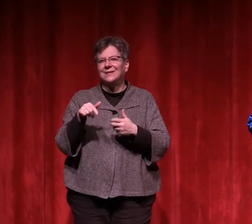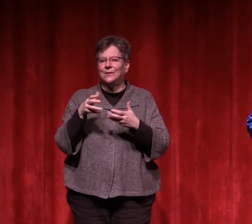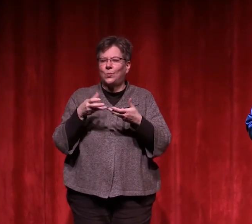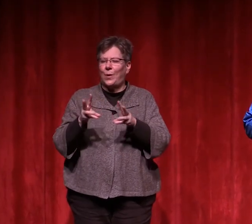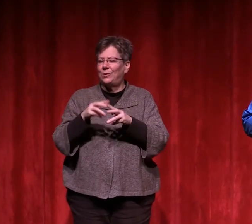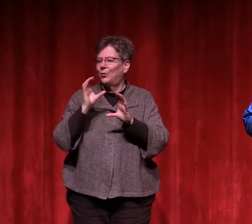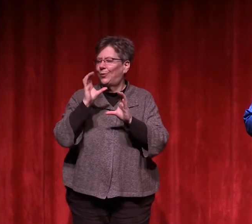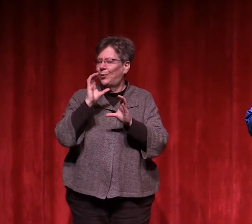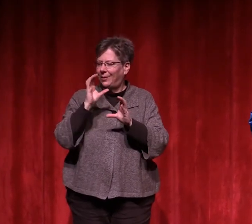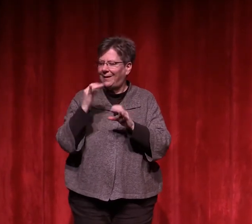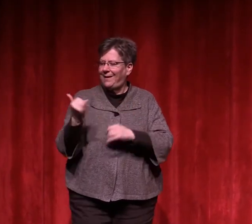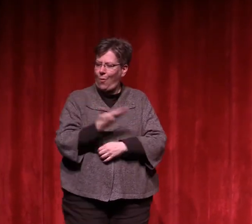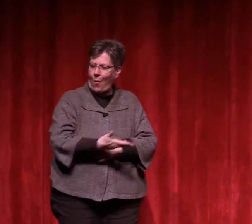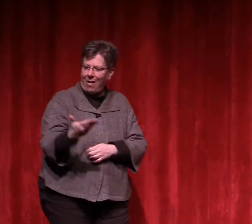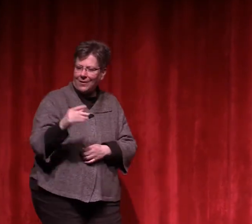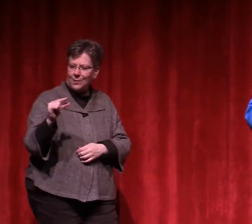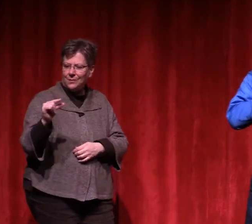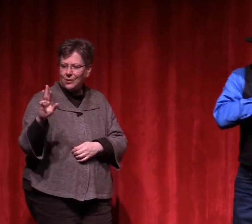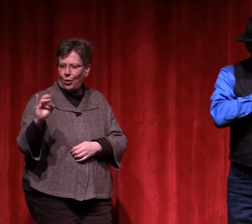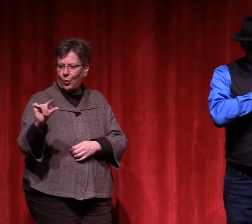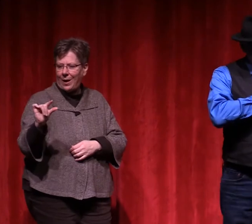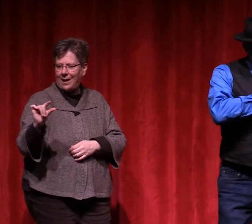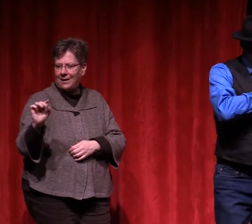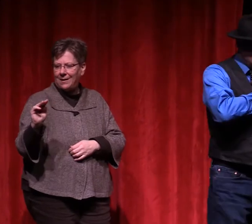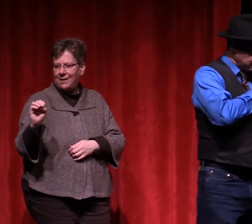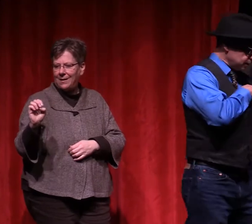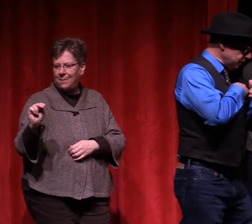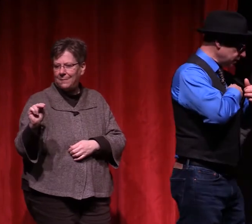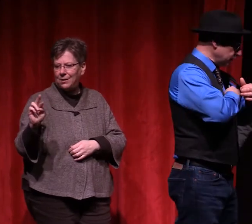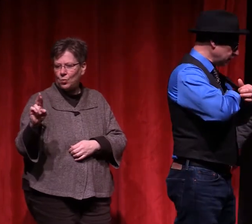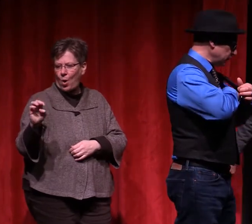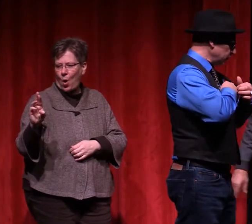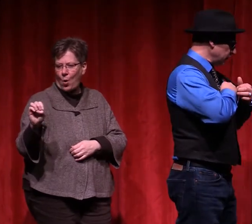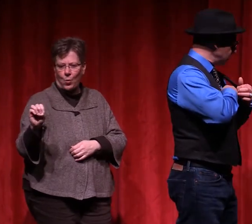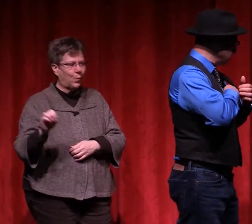Please welcome Greg Monroe.